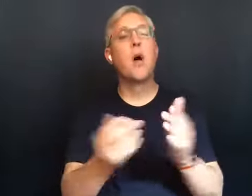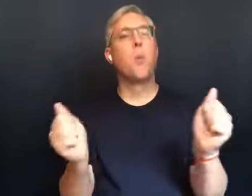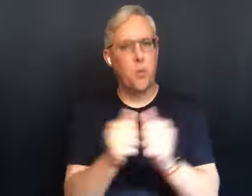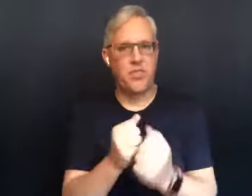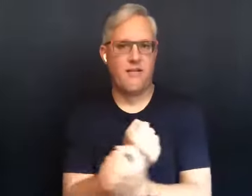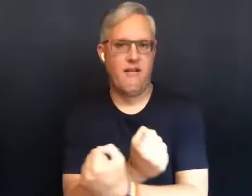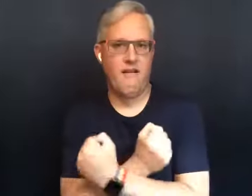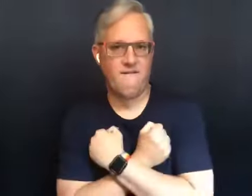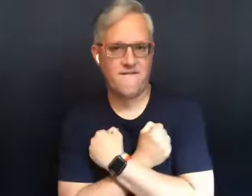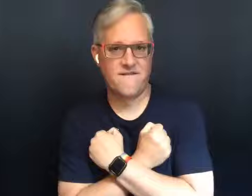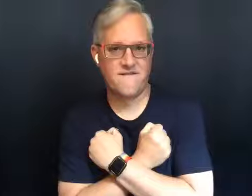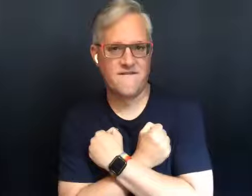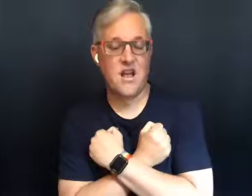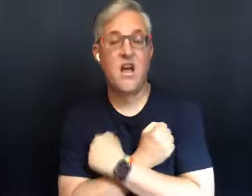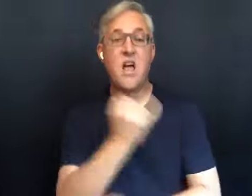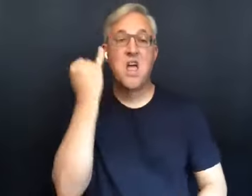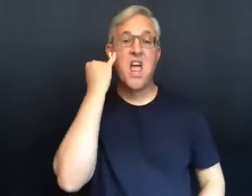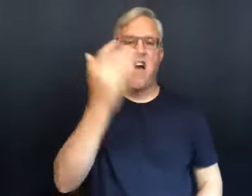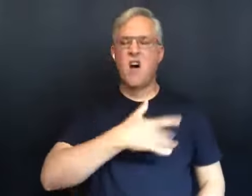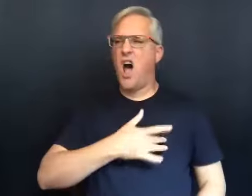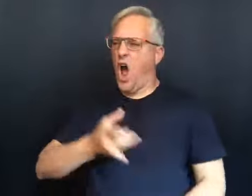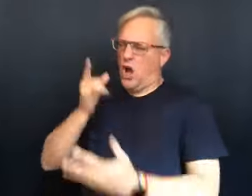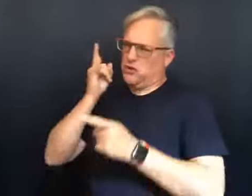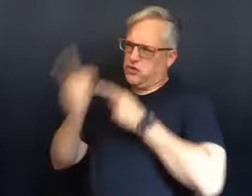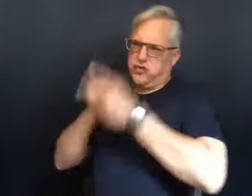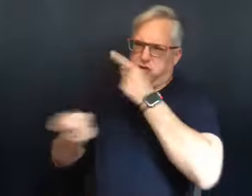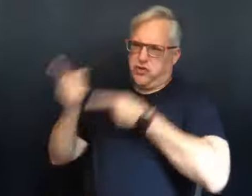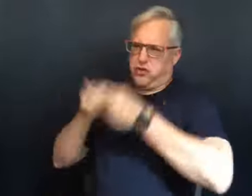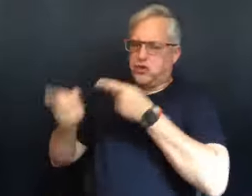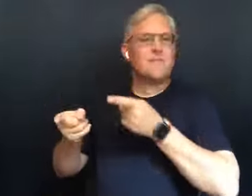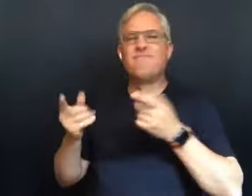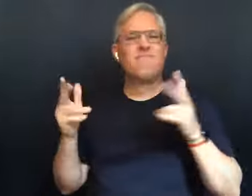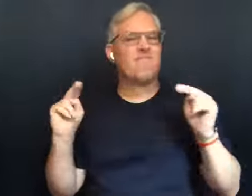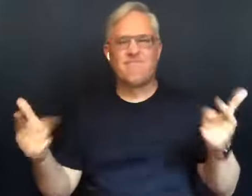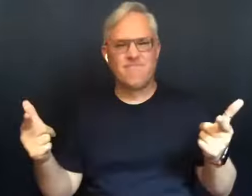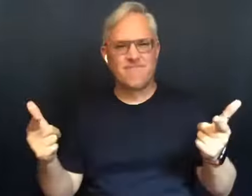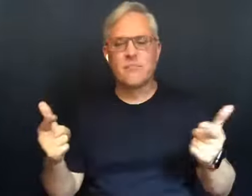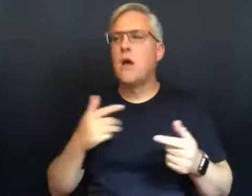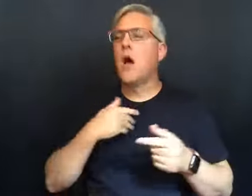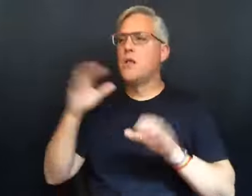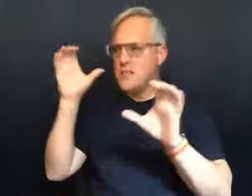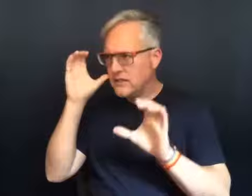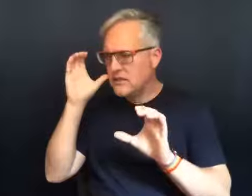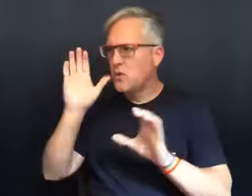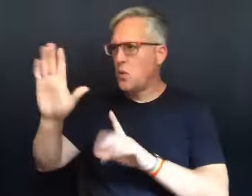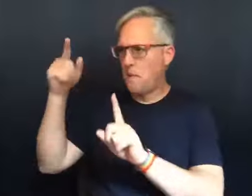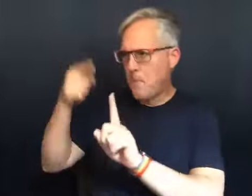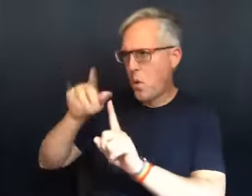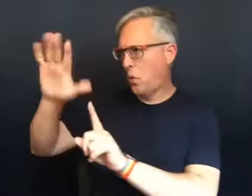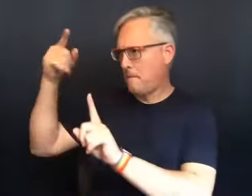have to speak my truth in love. The message is a lot better received when I'm able to